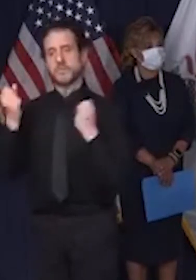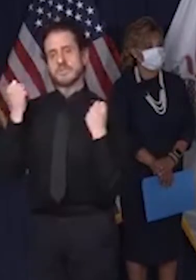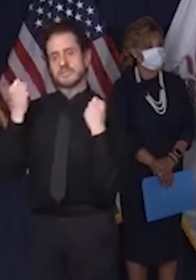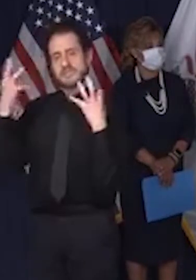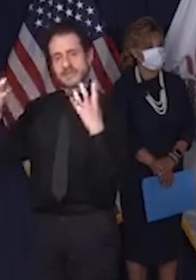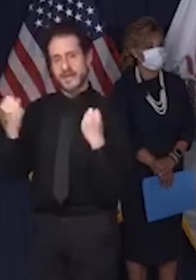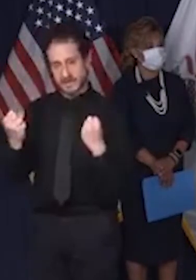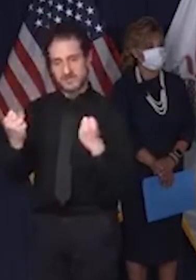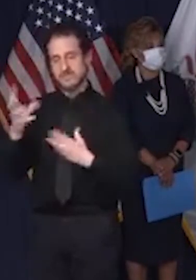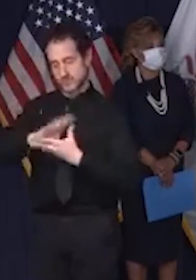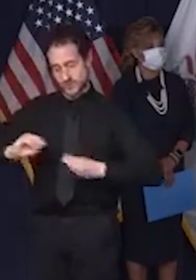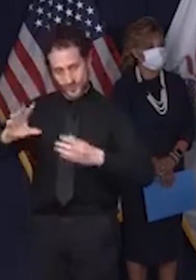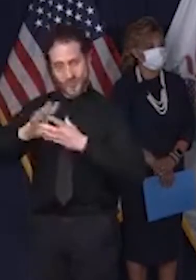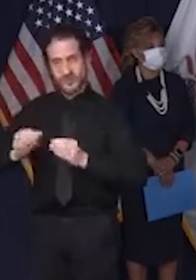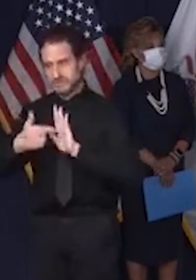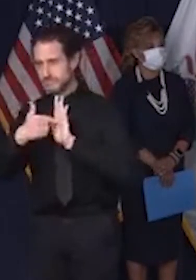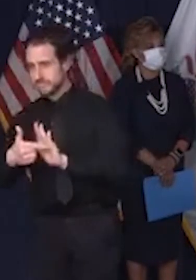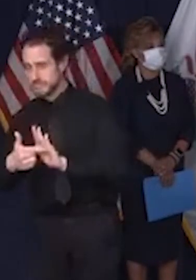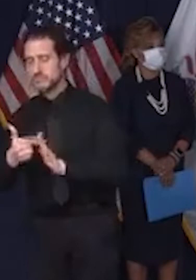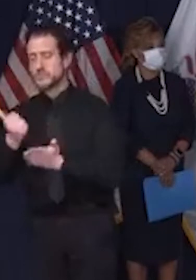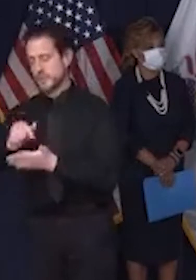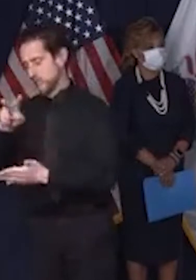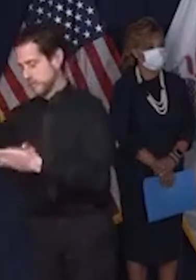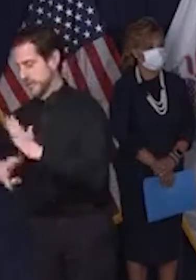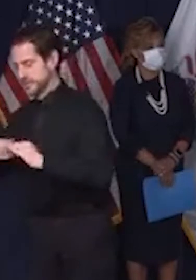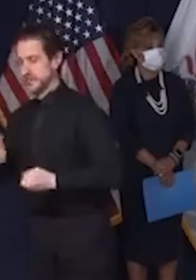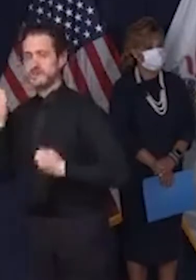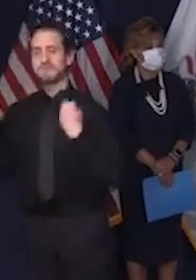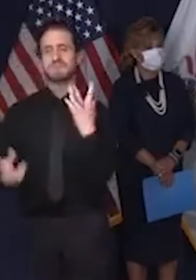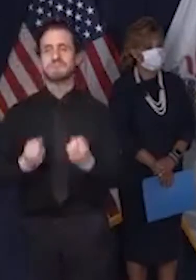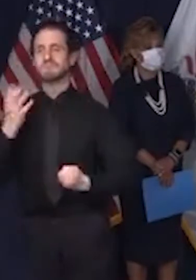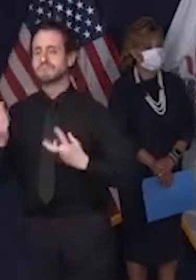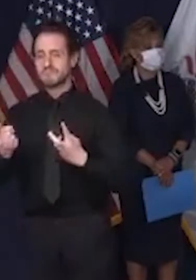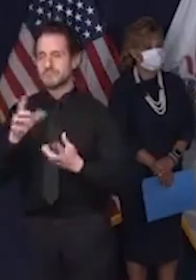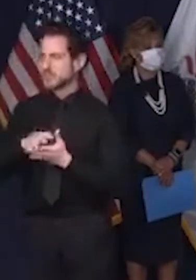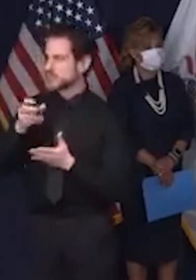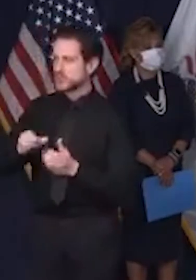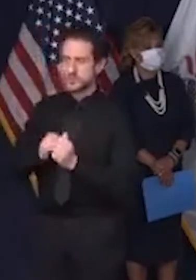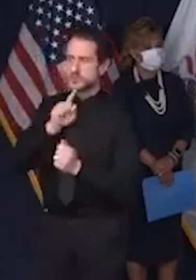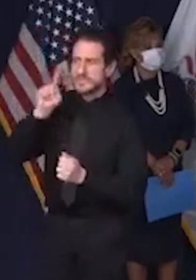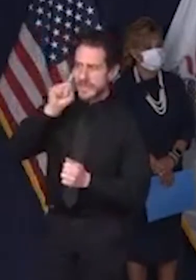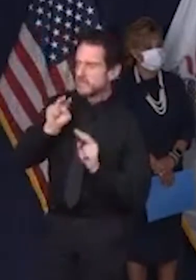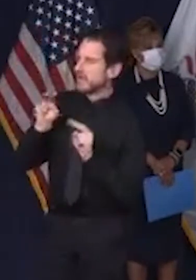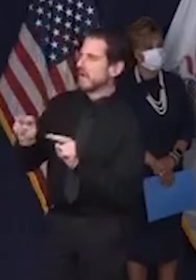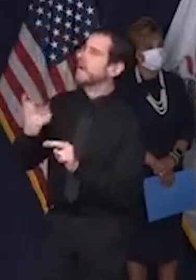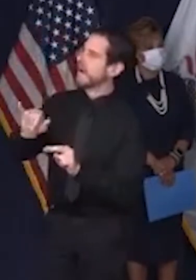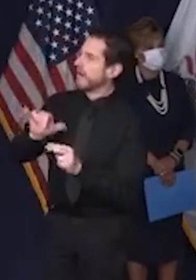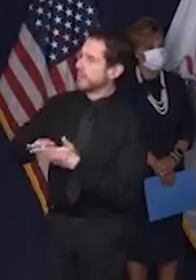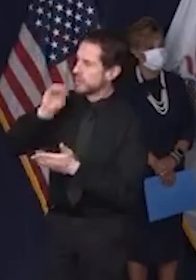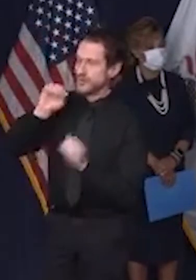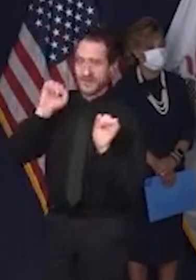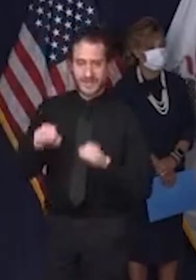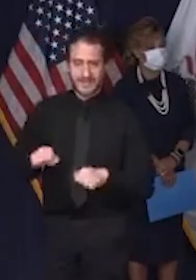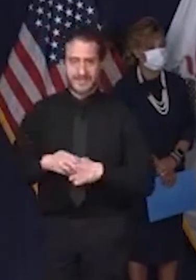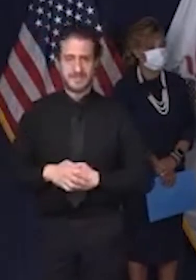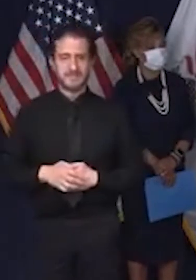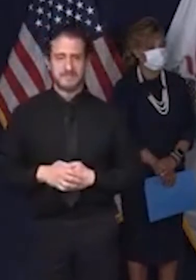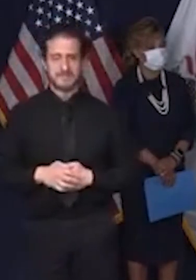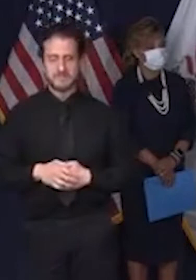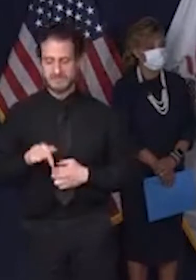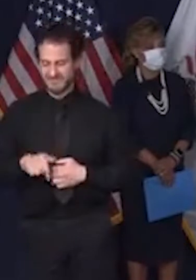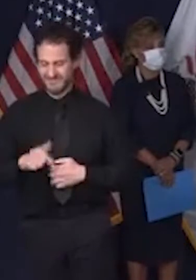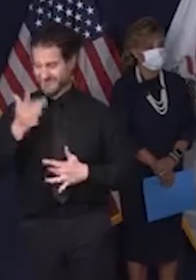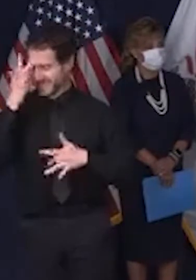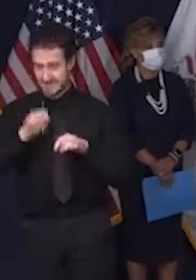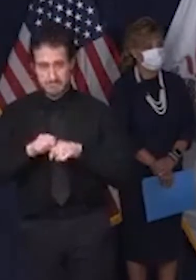American Sign Language to read and sign stories to students with disabilities. This pandemic has altered